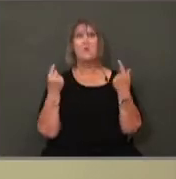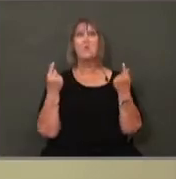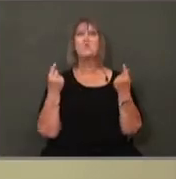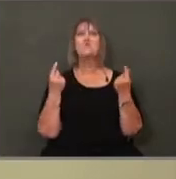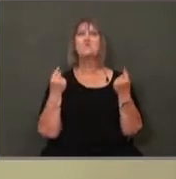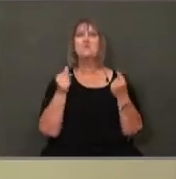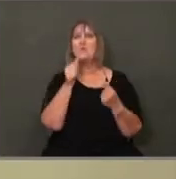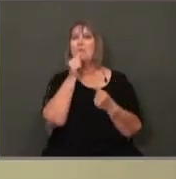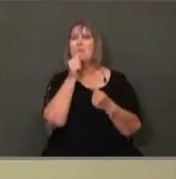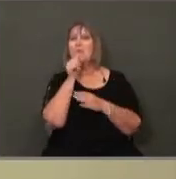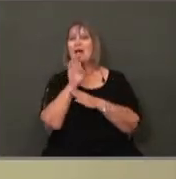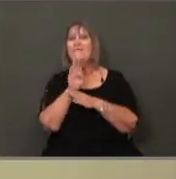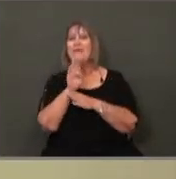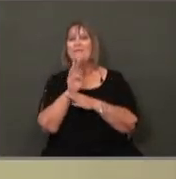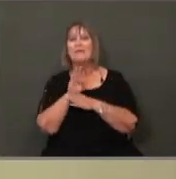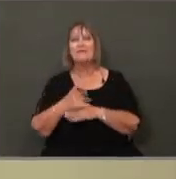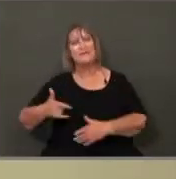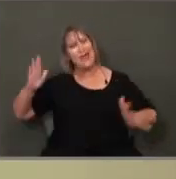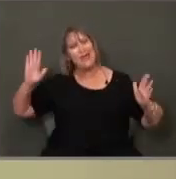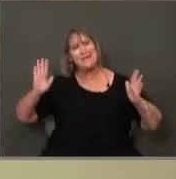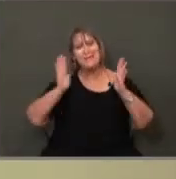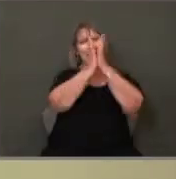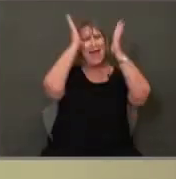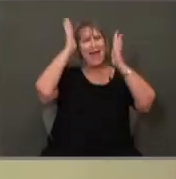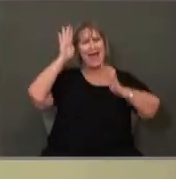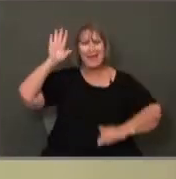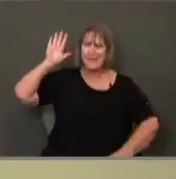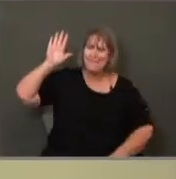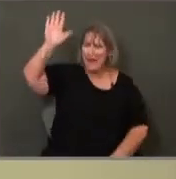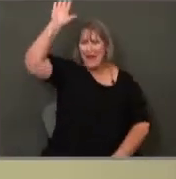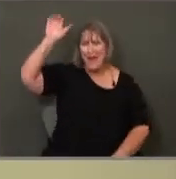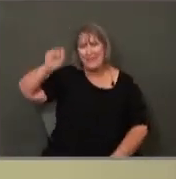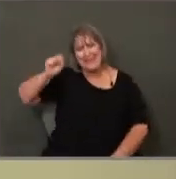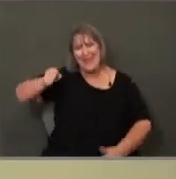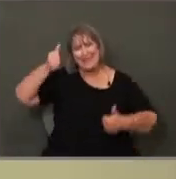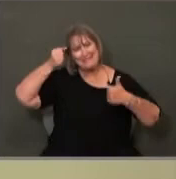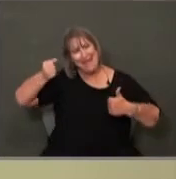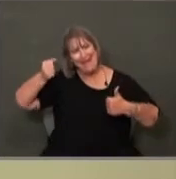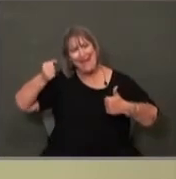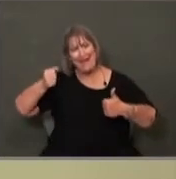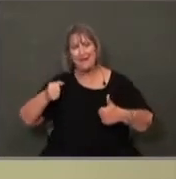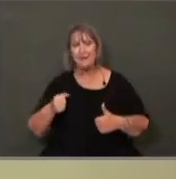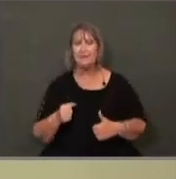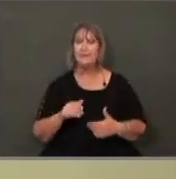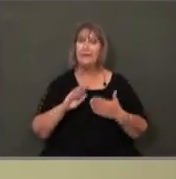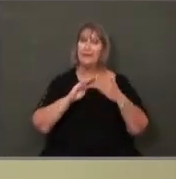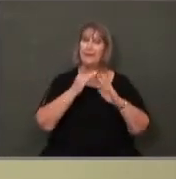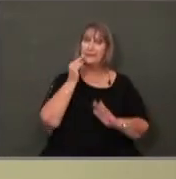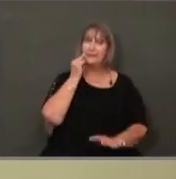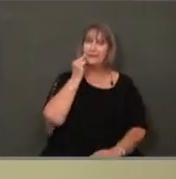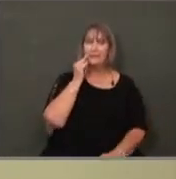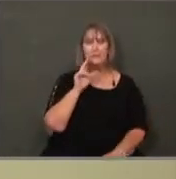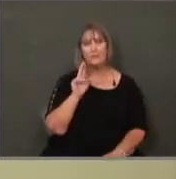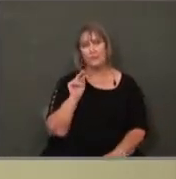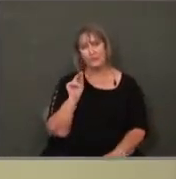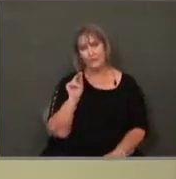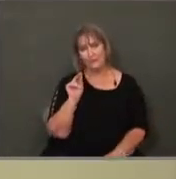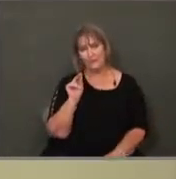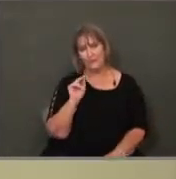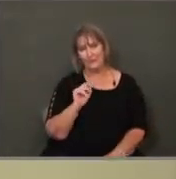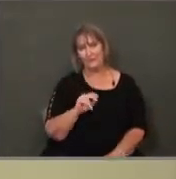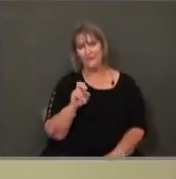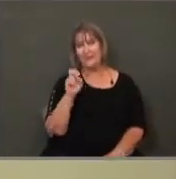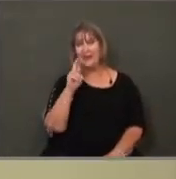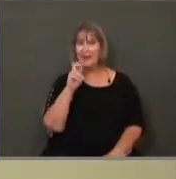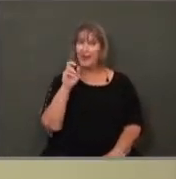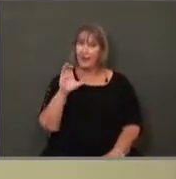Most people would do what? They'd high-five each other and say, yes, right? That's a great year. That doesn't happen at the city. Instead, Eric